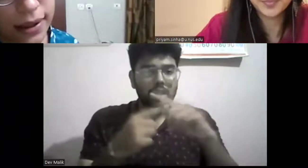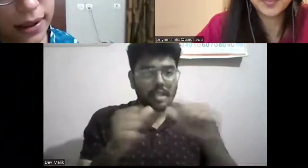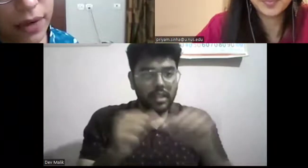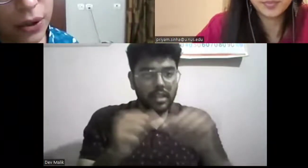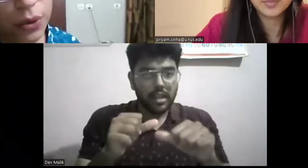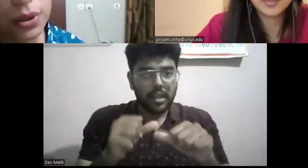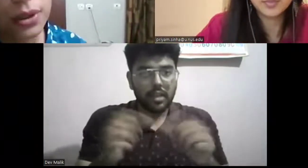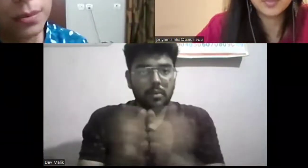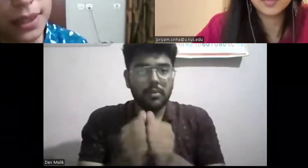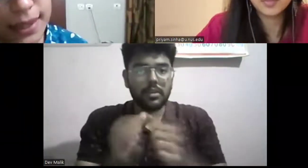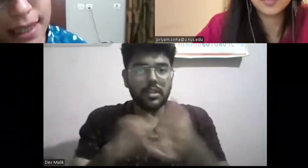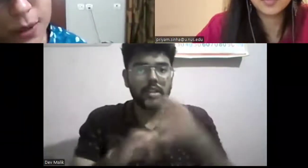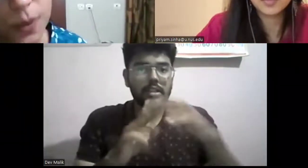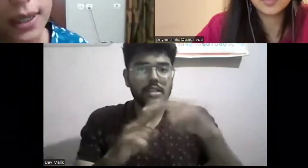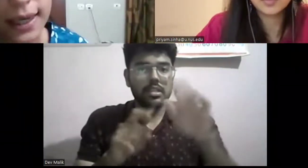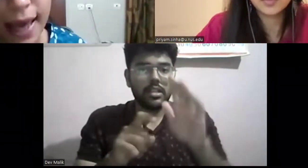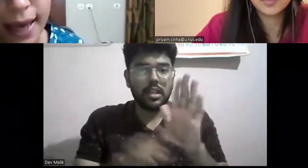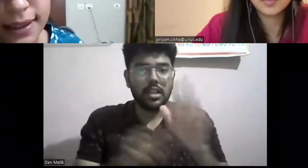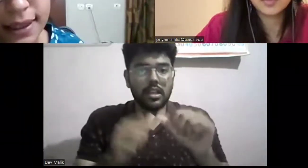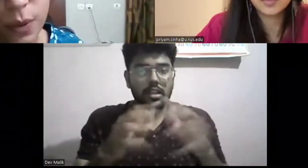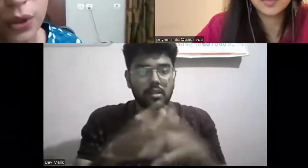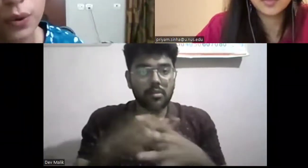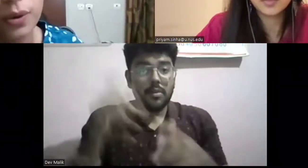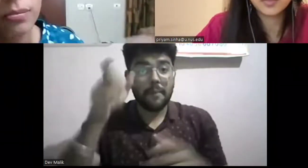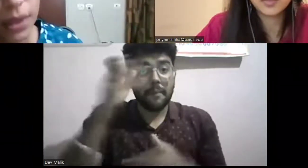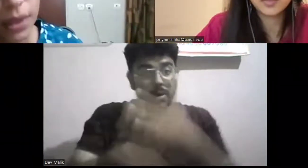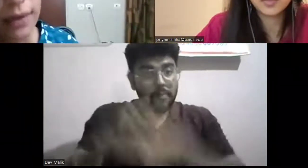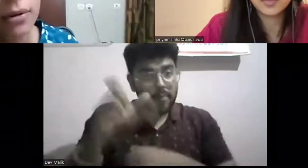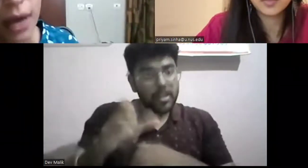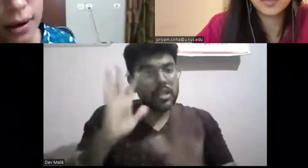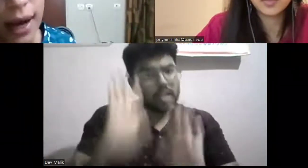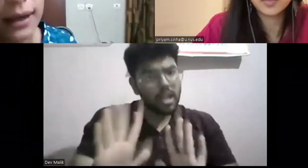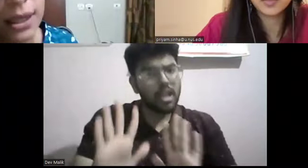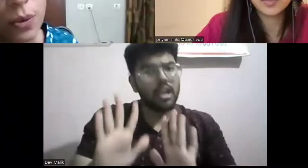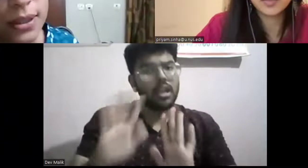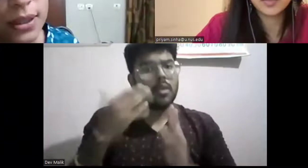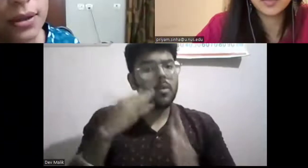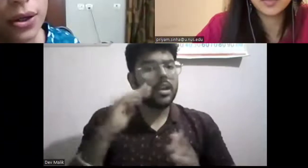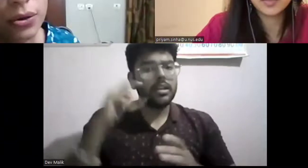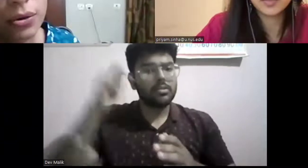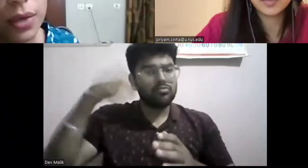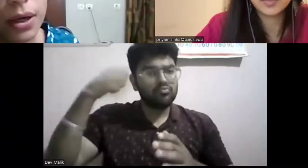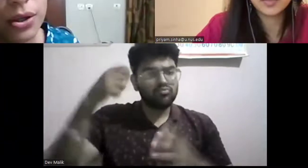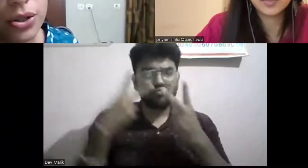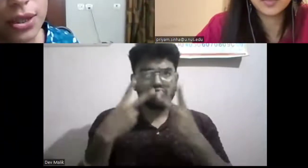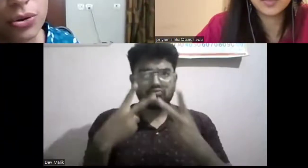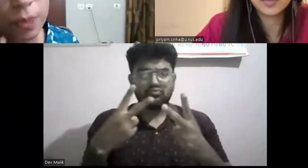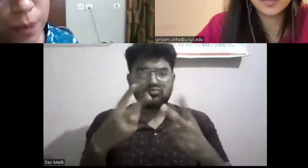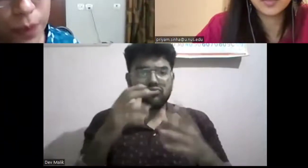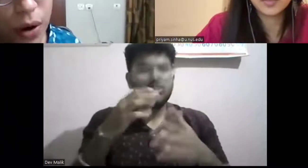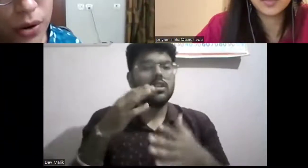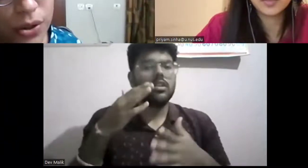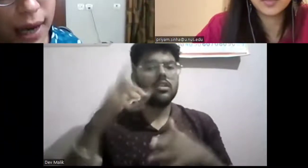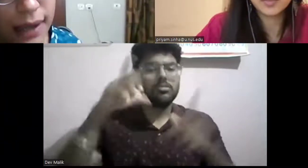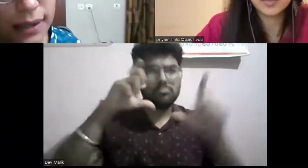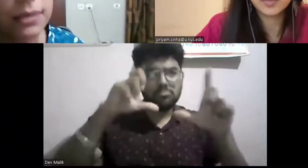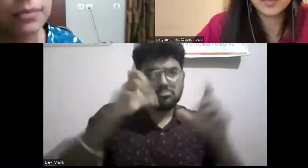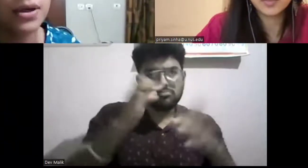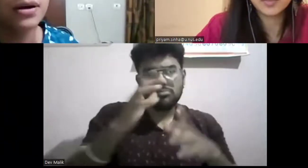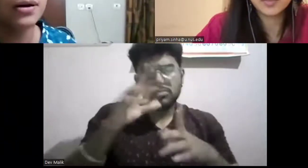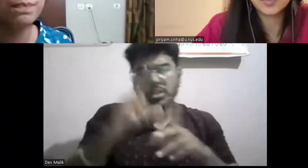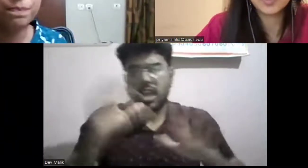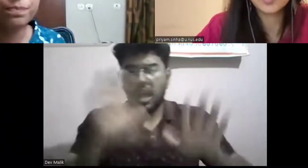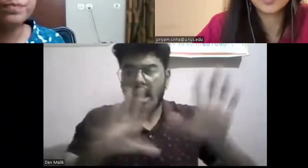sets. When, the scenes were enacted, when, and Kalki was in, she had,